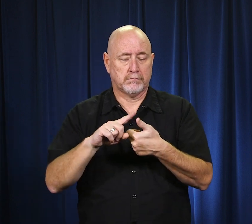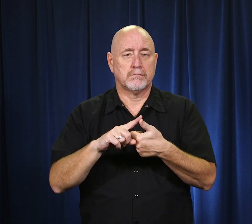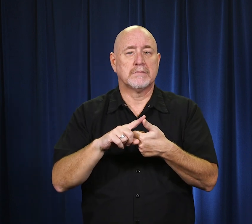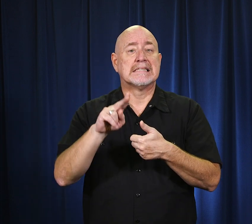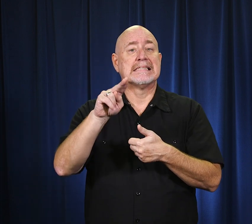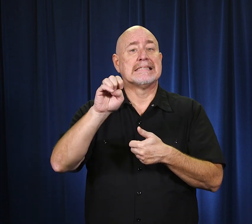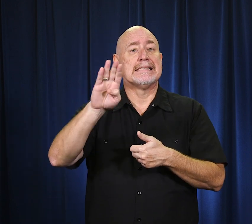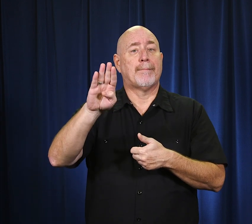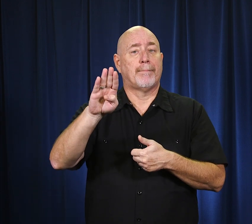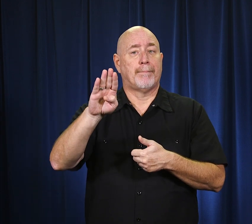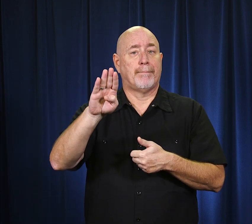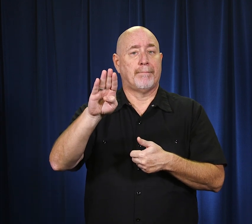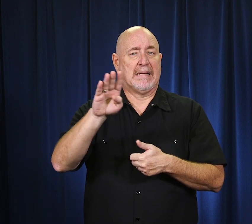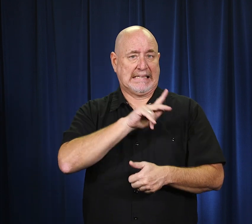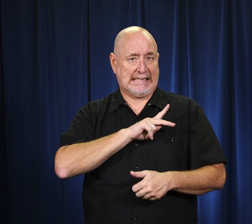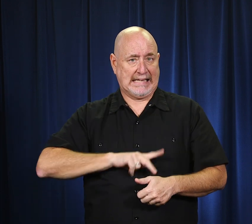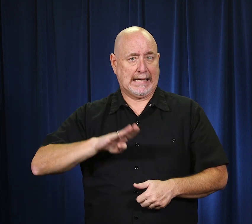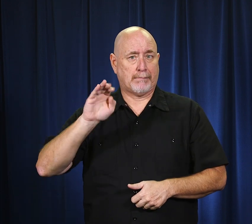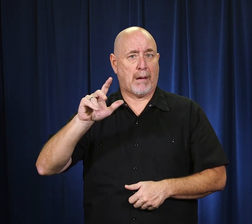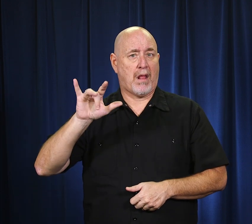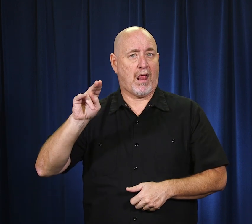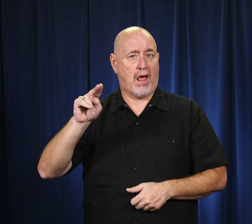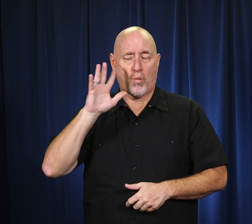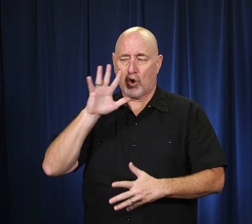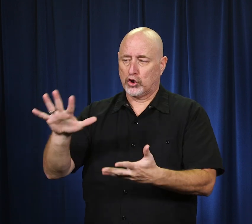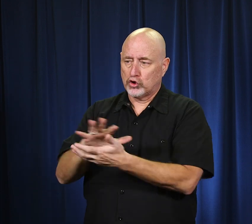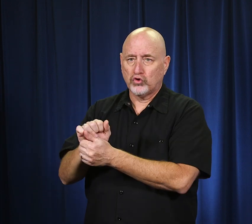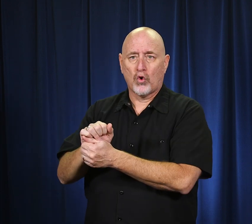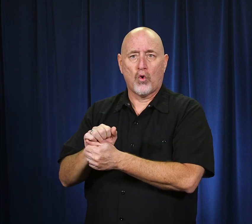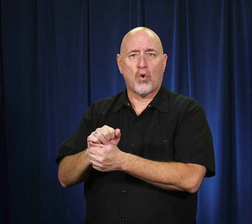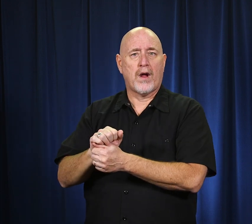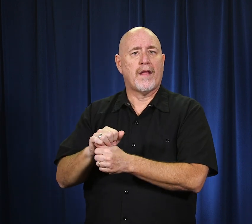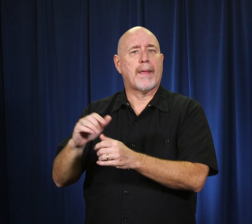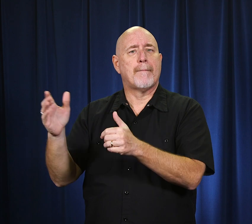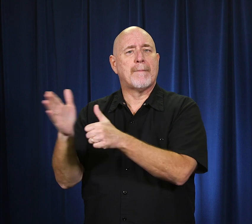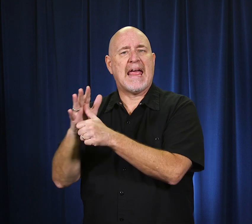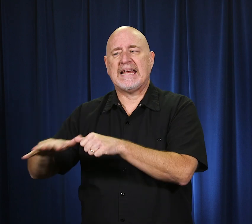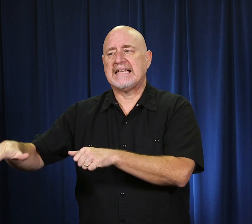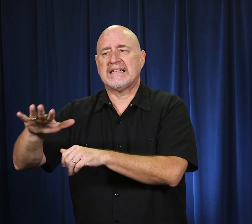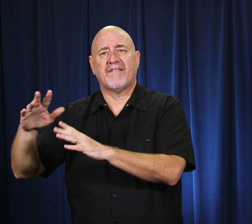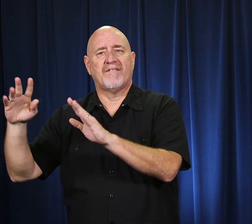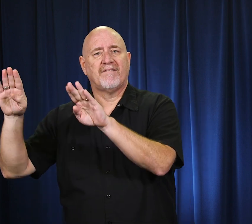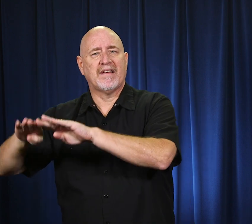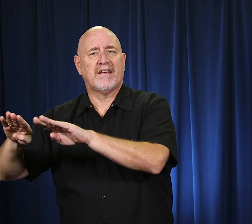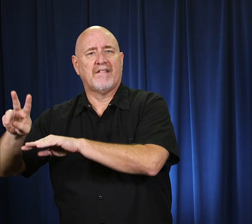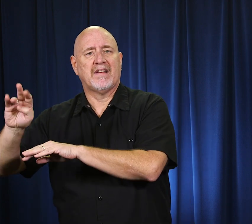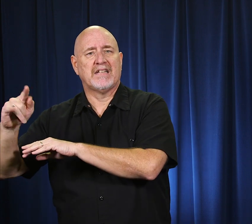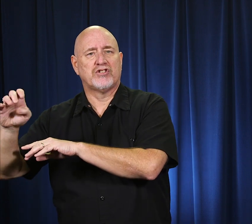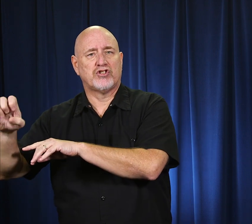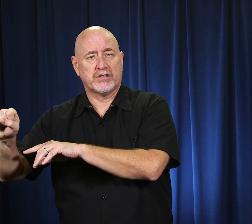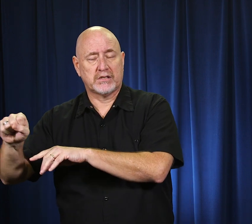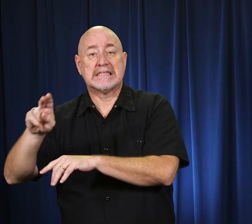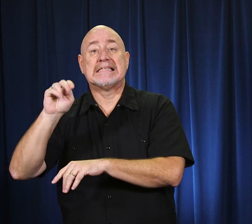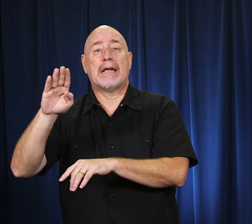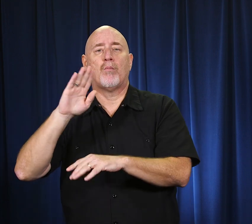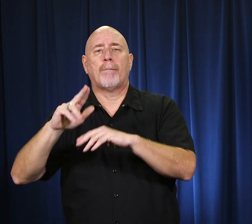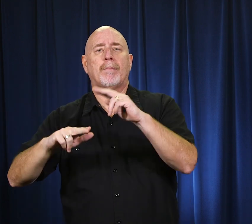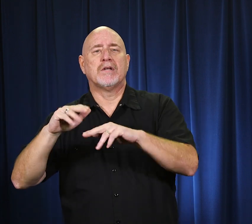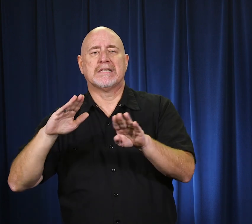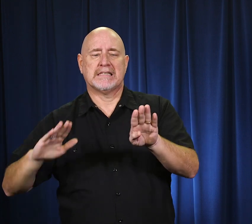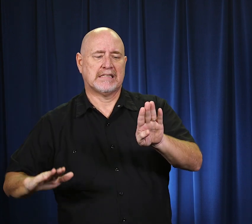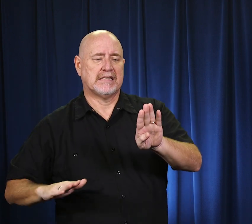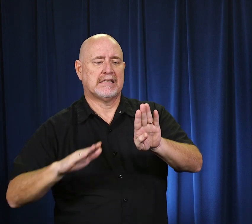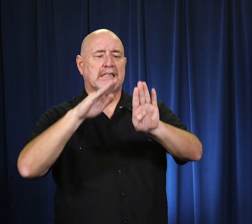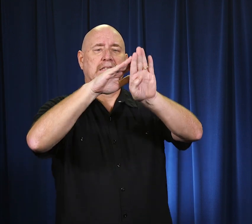Tyre. He said that Nebuchadnezzar, the king of Babylon, would destroy the mainland villages. He said that Nebuchadnezzar would build